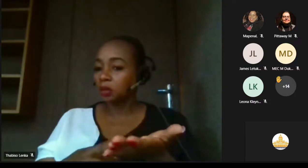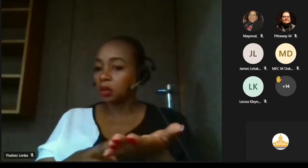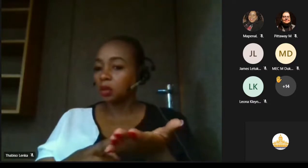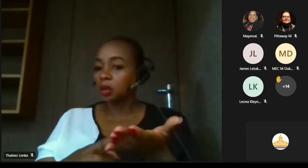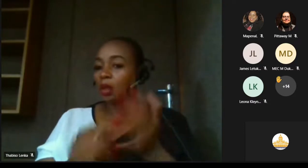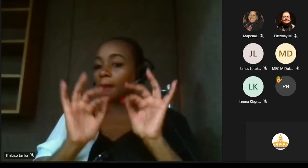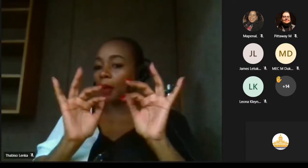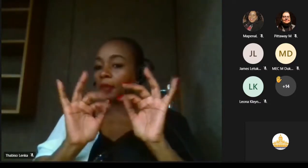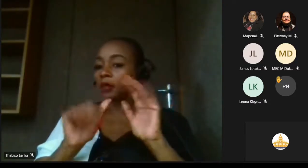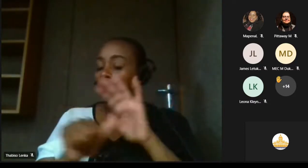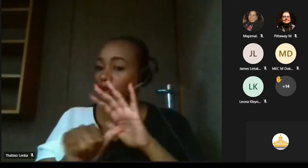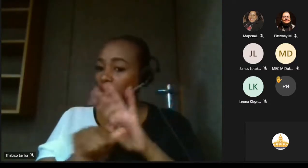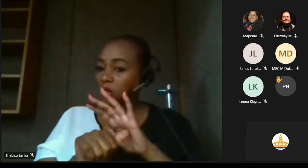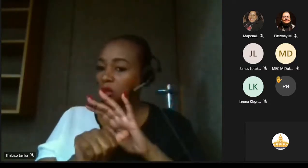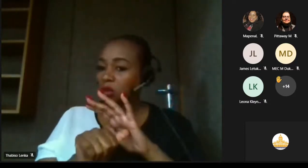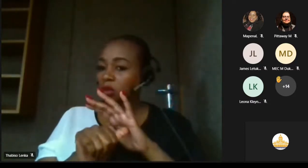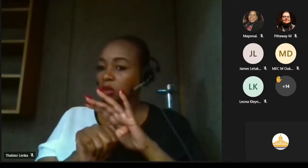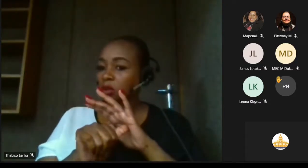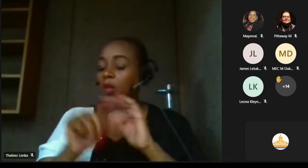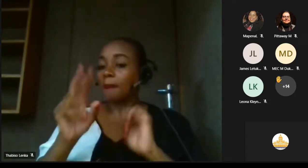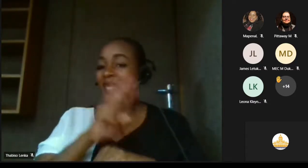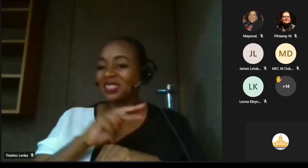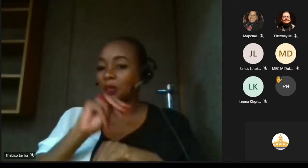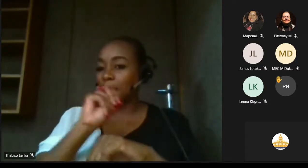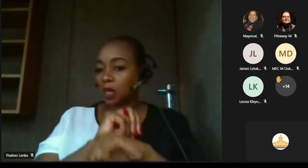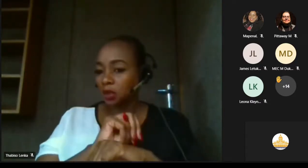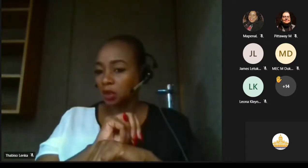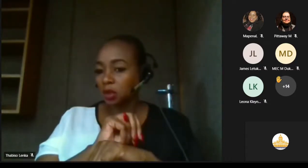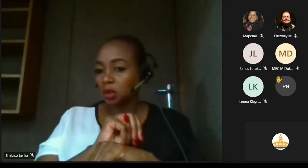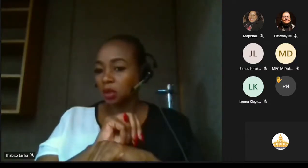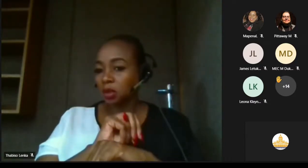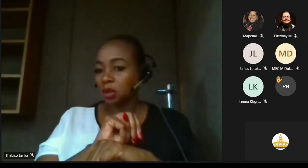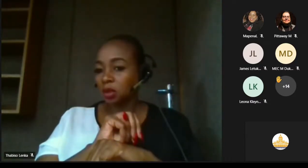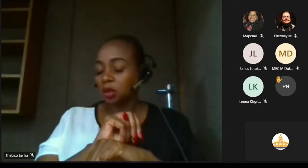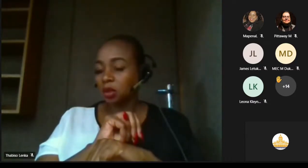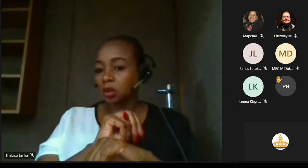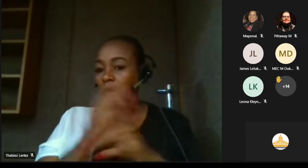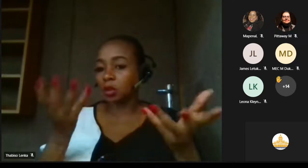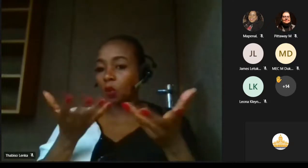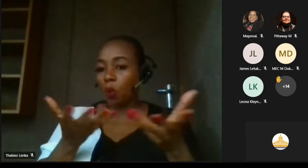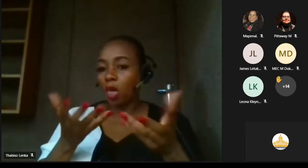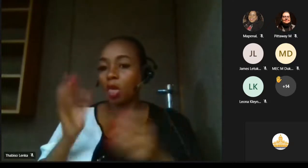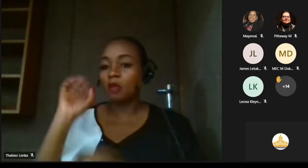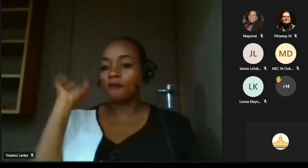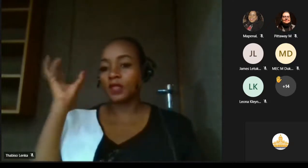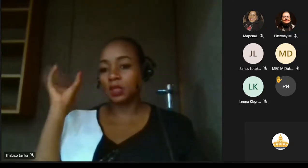public importance on the state of municipalities in the Free State.